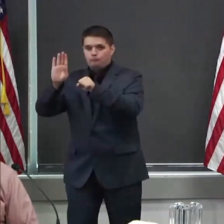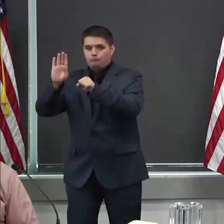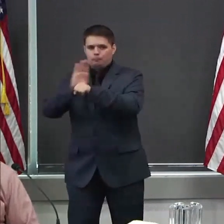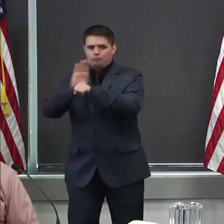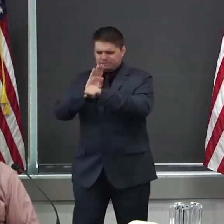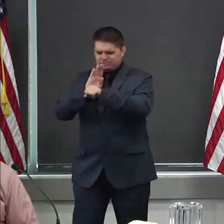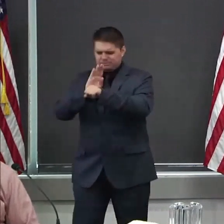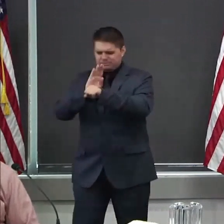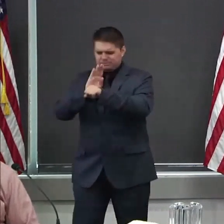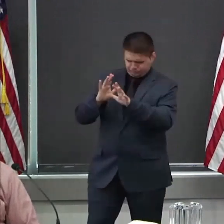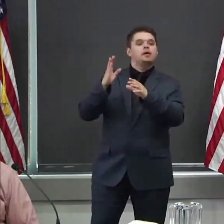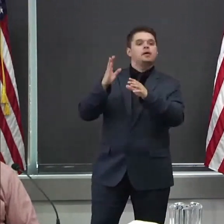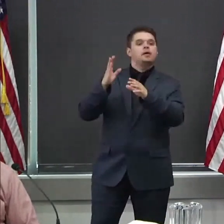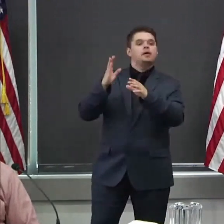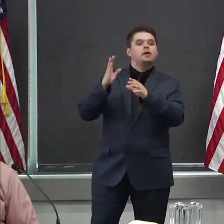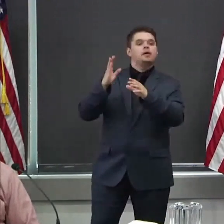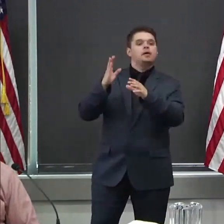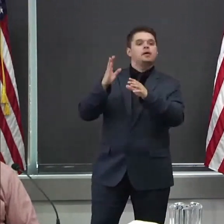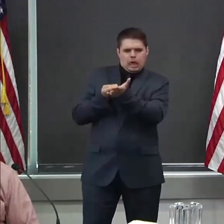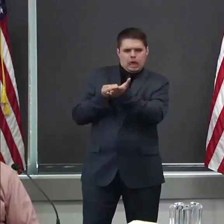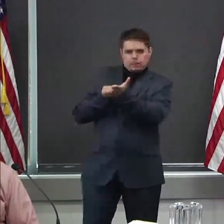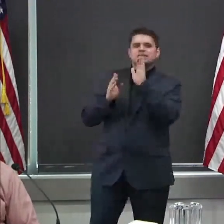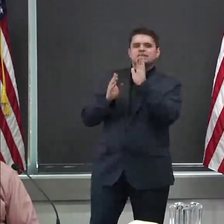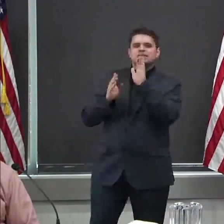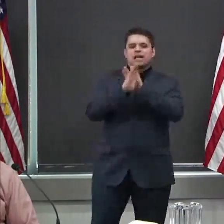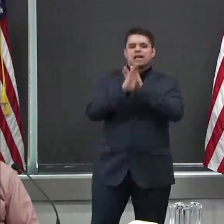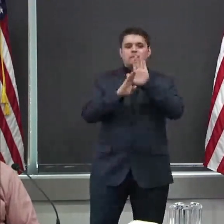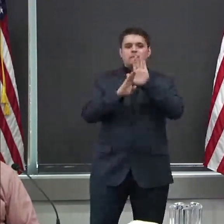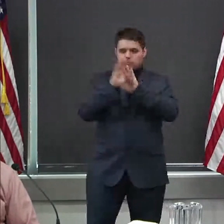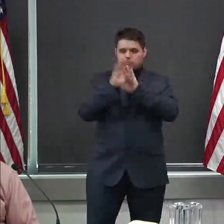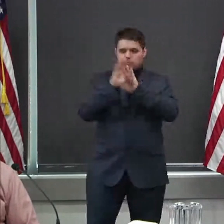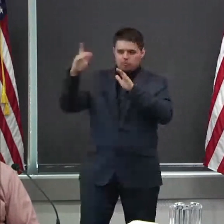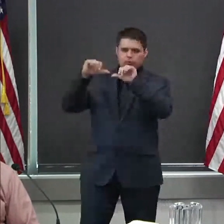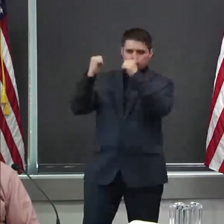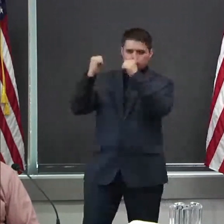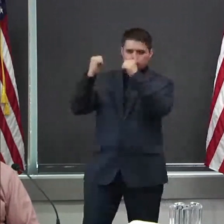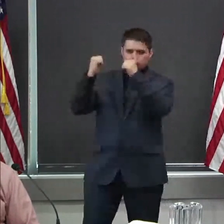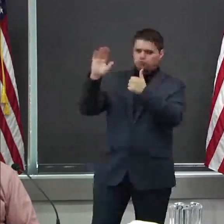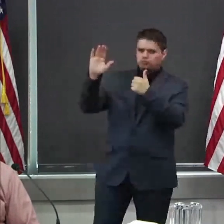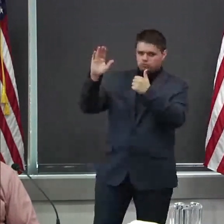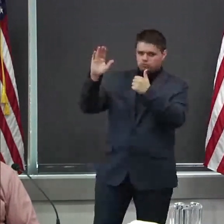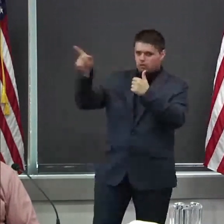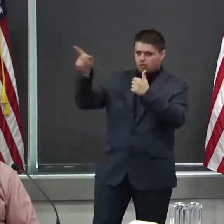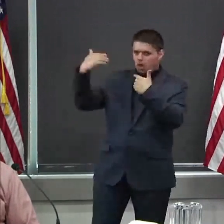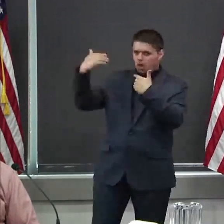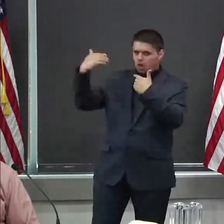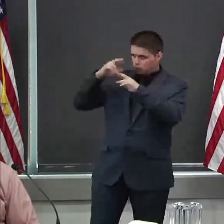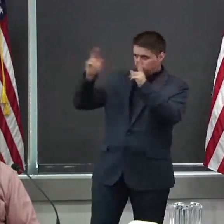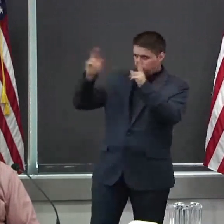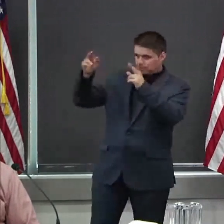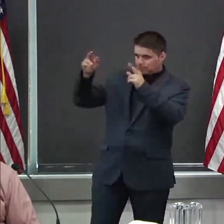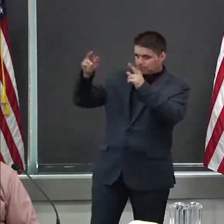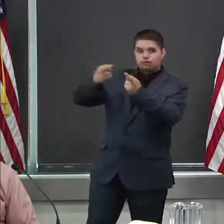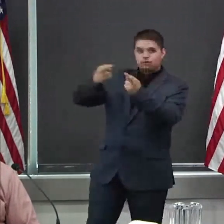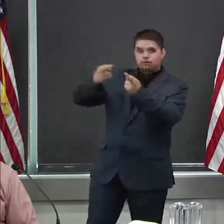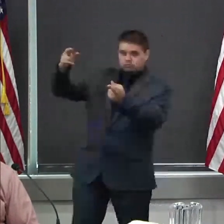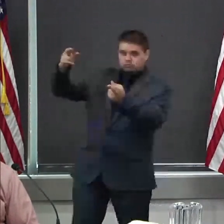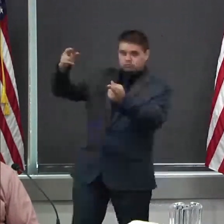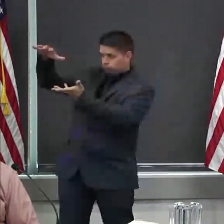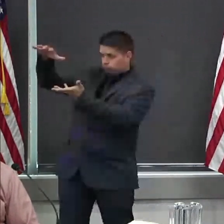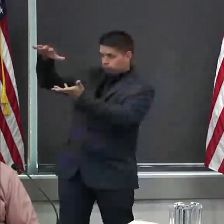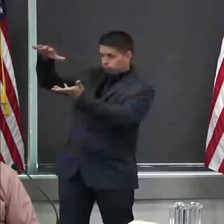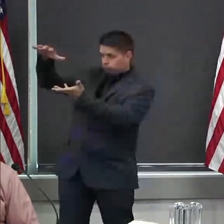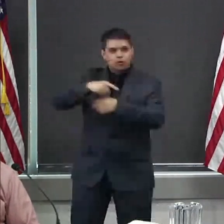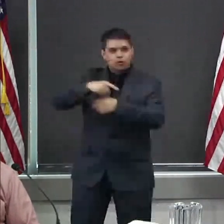Economic Development Agency, to make sure that there are resources on the ground, particularly for our small businesses that want to